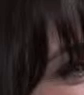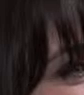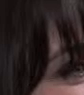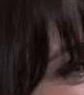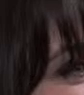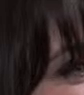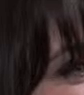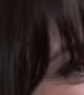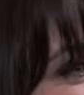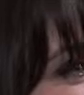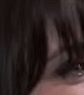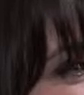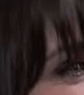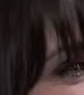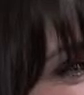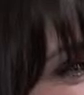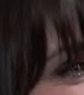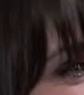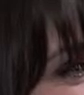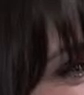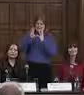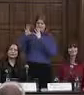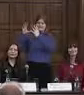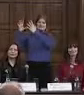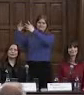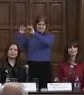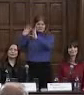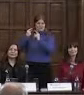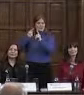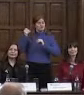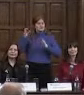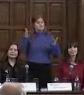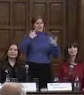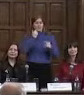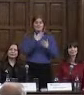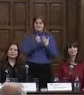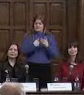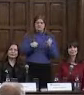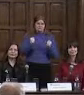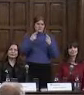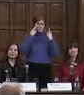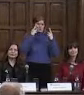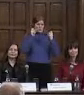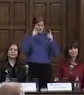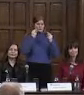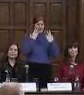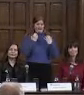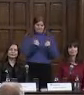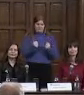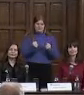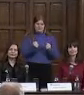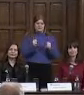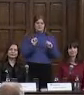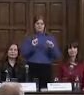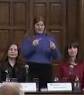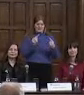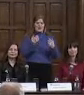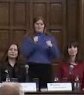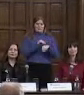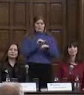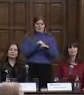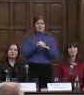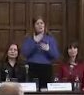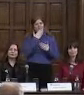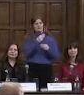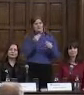So it could be 100. I'll let you away with 10. So business is increasingly aware of the challenges that we have ahead of us. And thank you